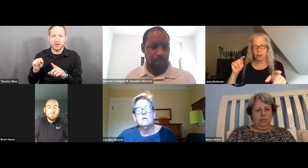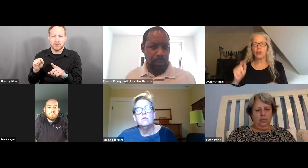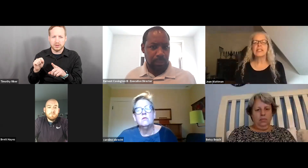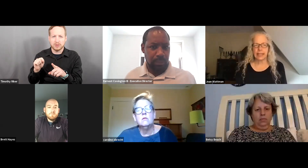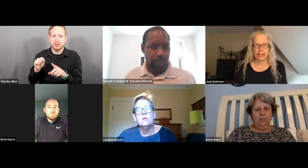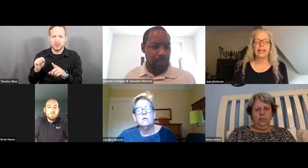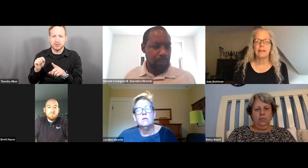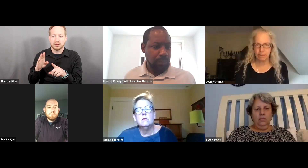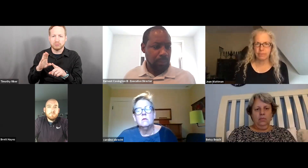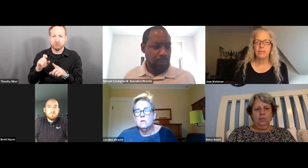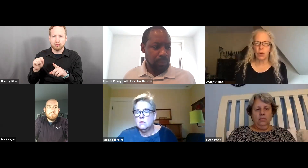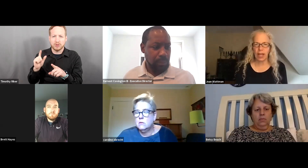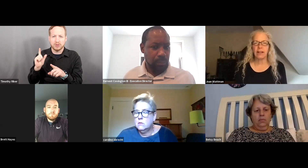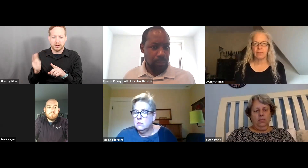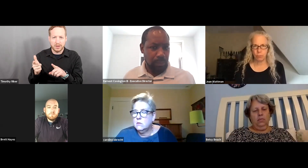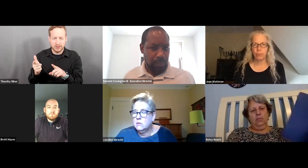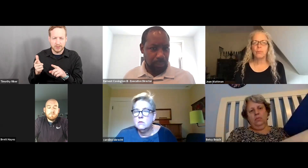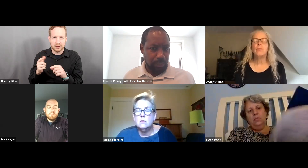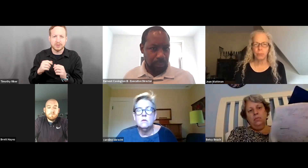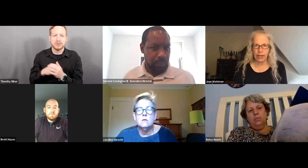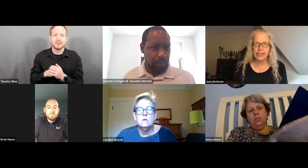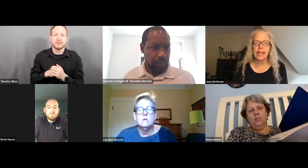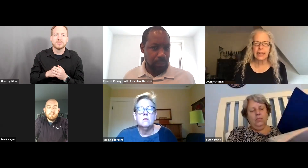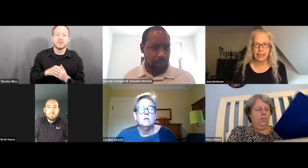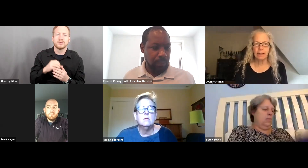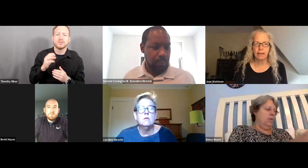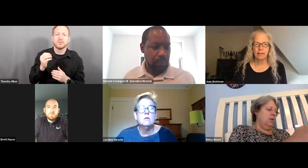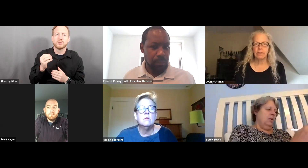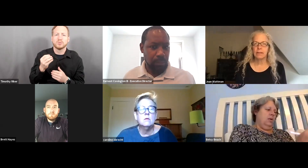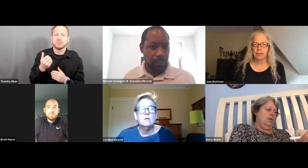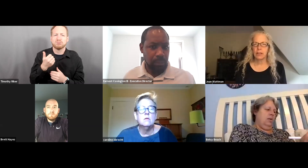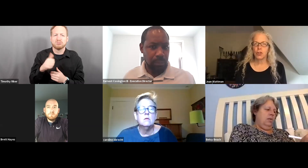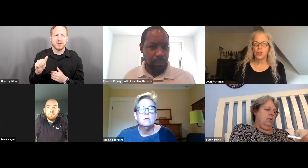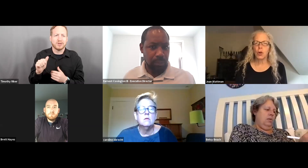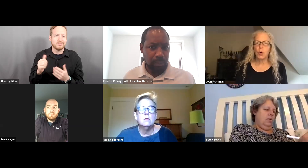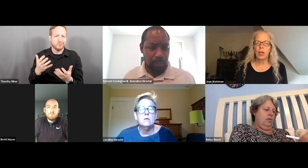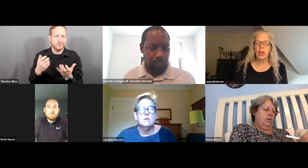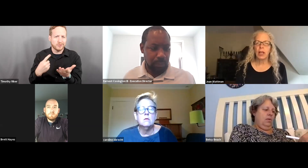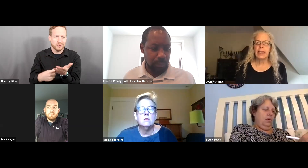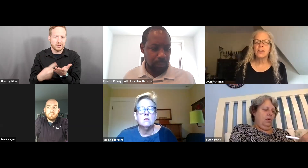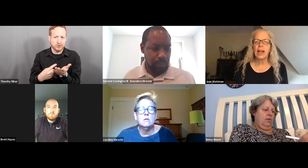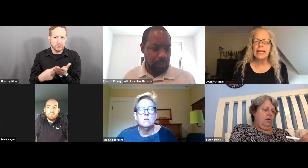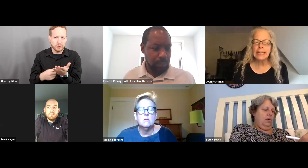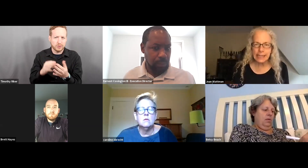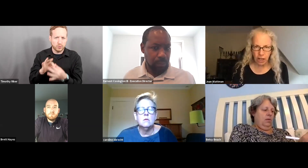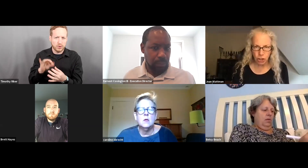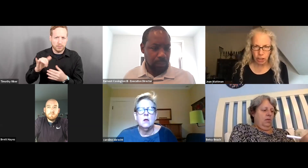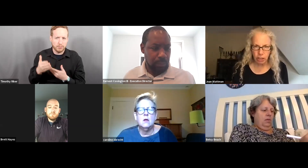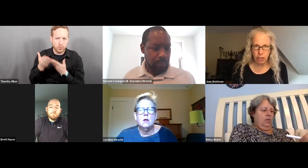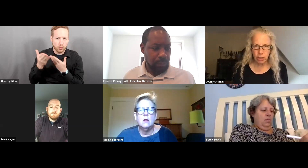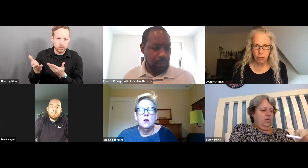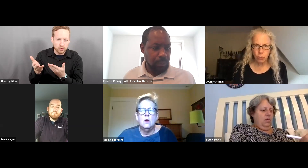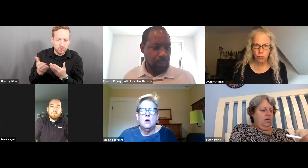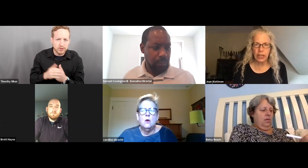Brett, you're seconding. Okay. Brett seconded. So is there any